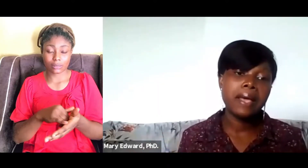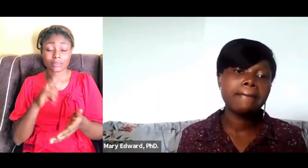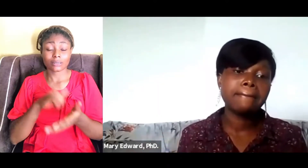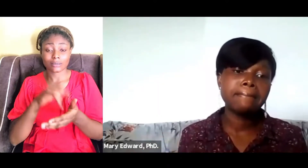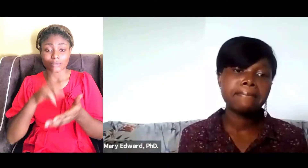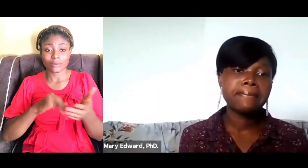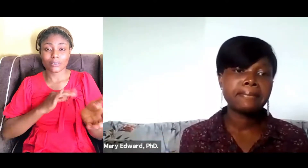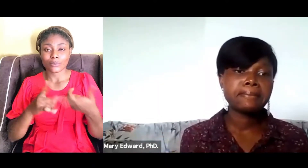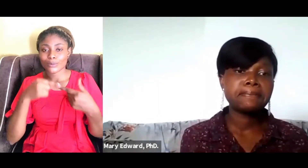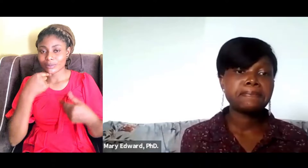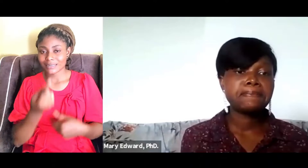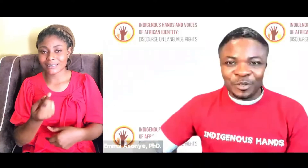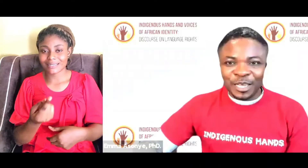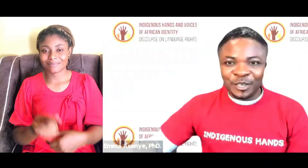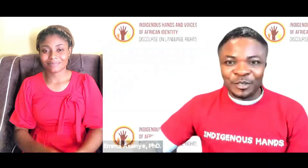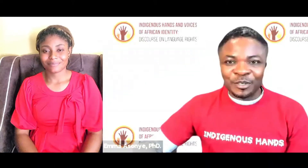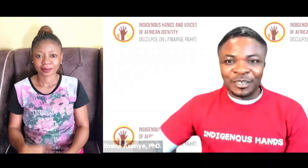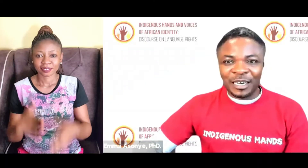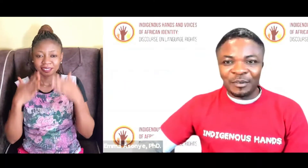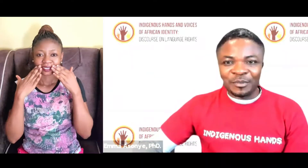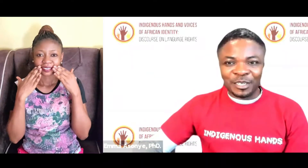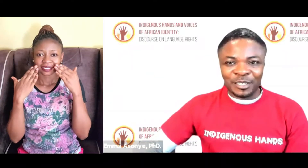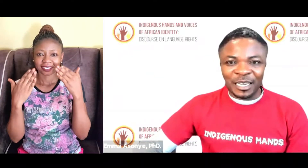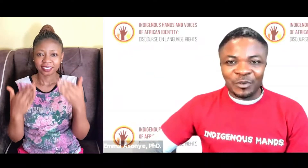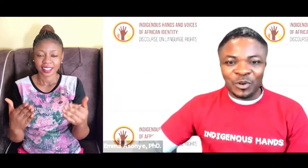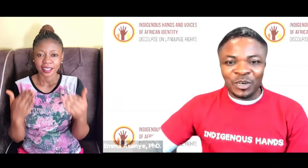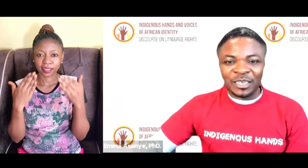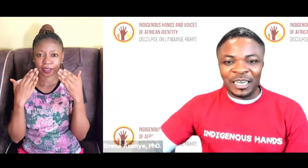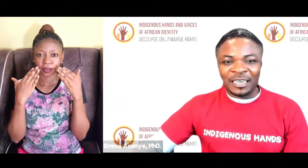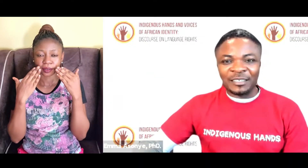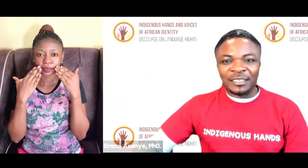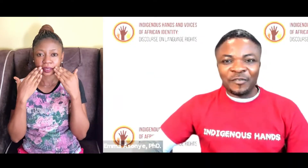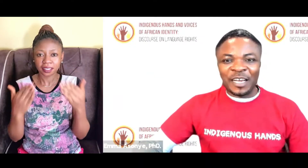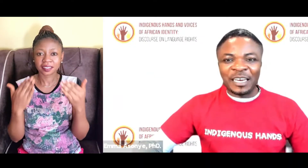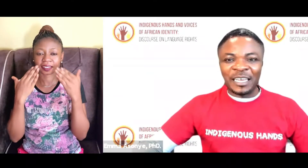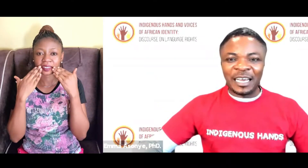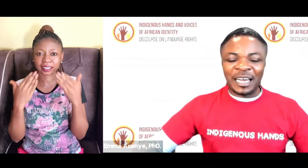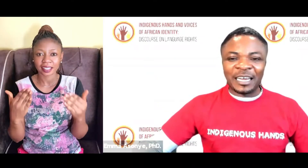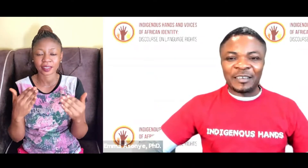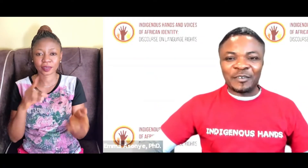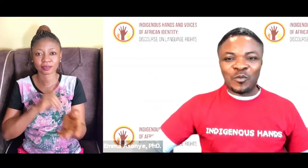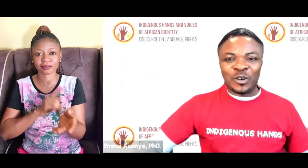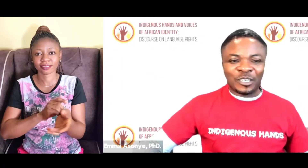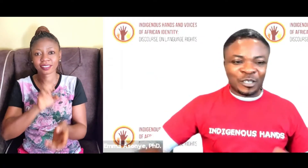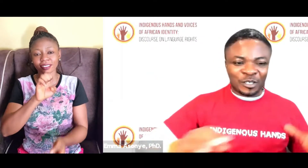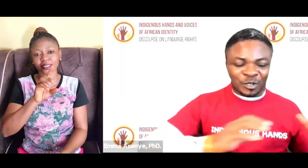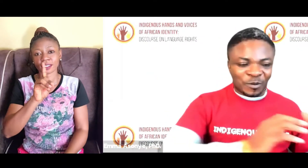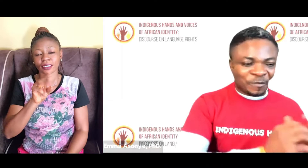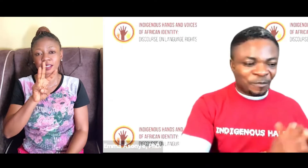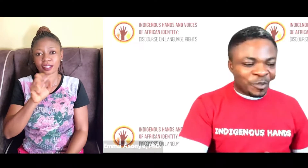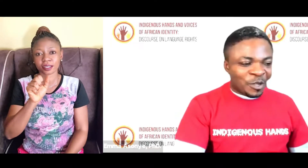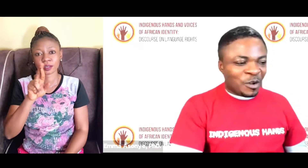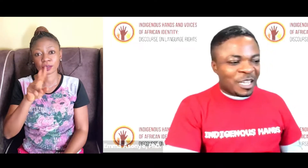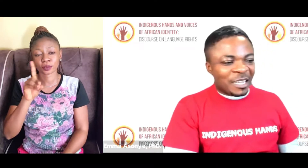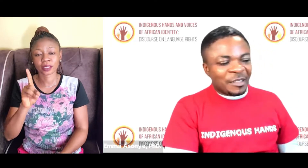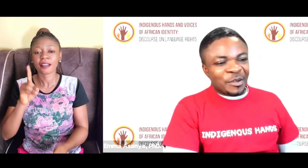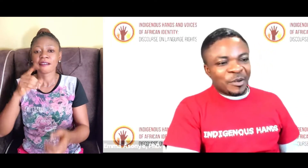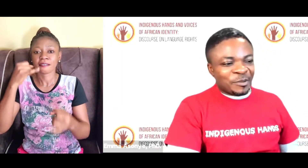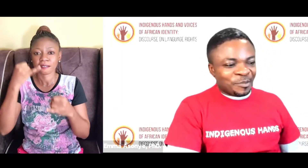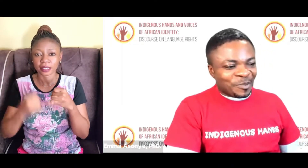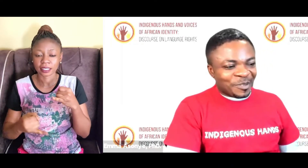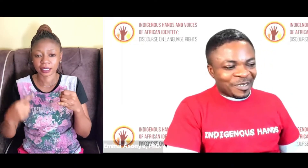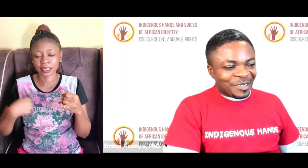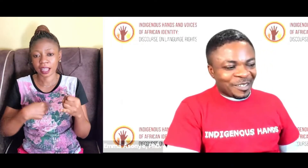say. Thank you. Thank you, Dr. Edward. And finally, I wanted us to look